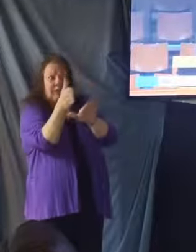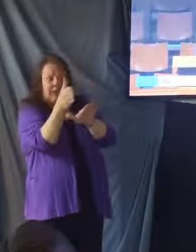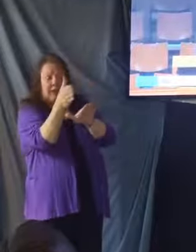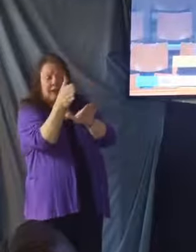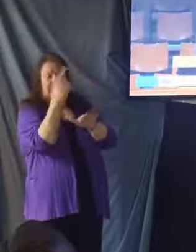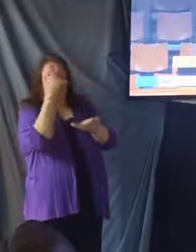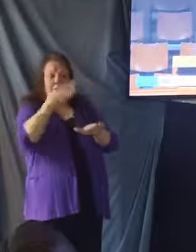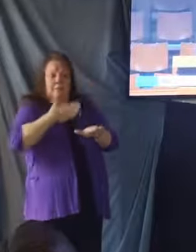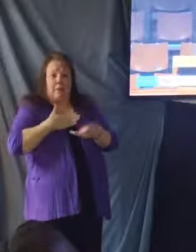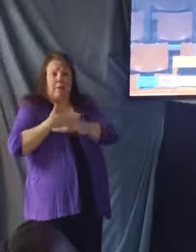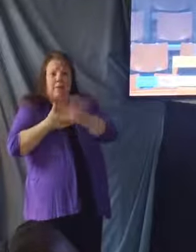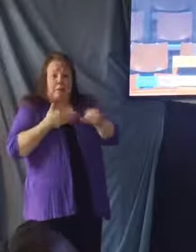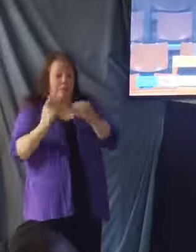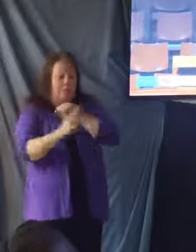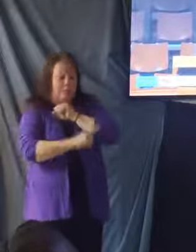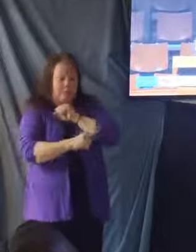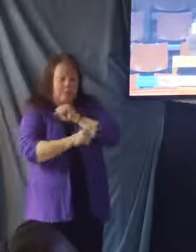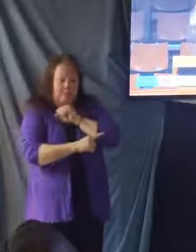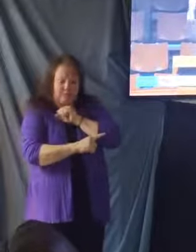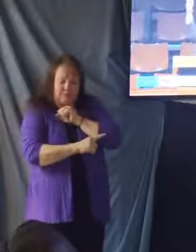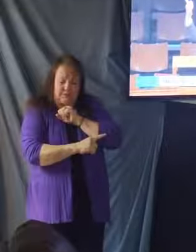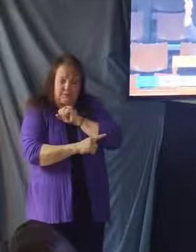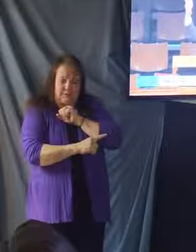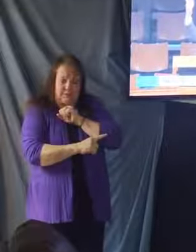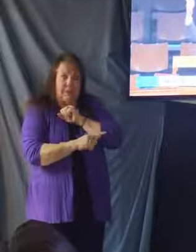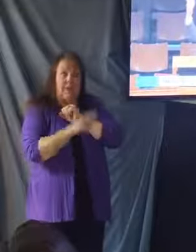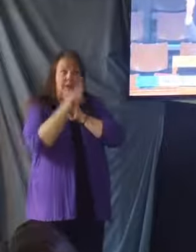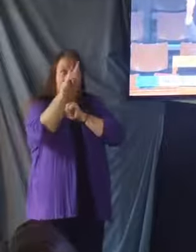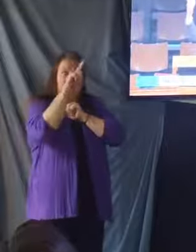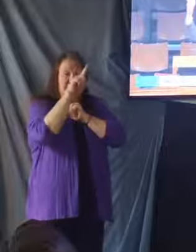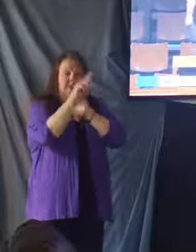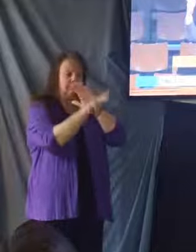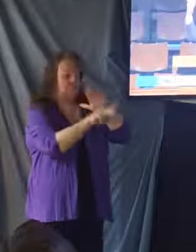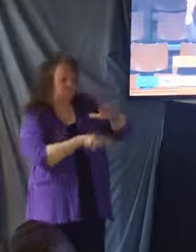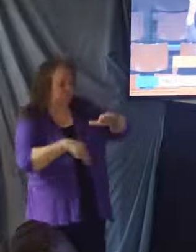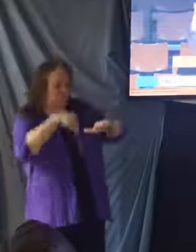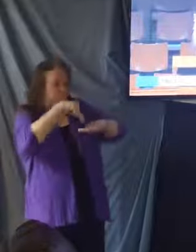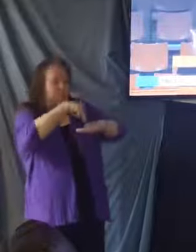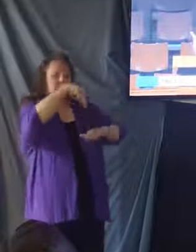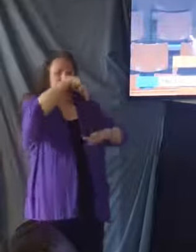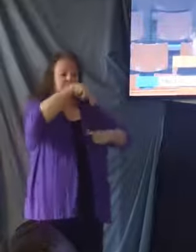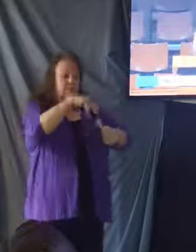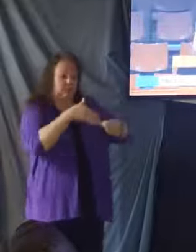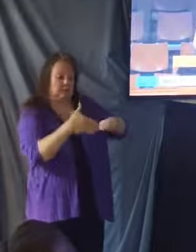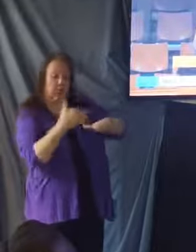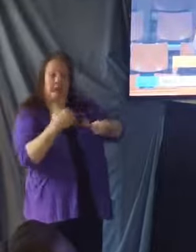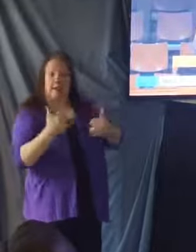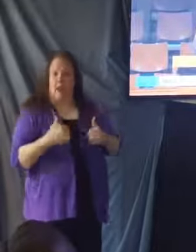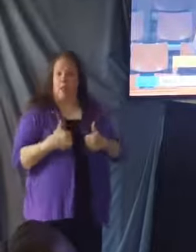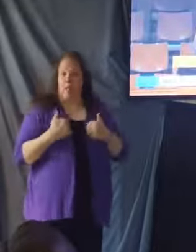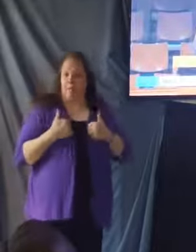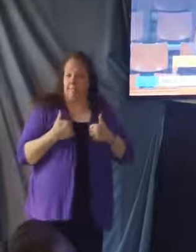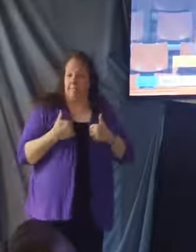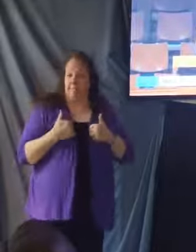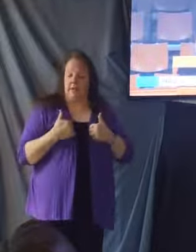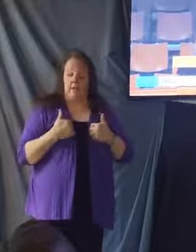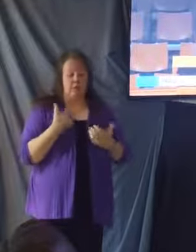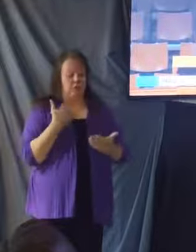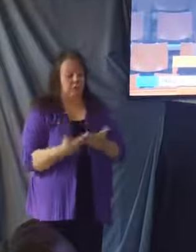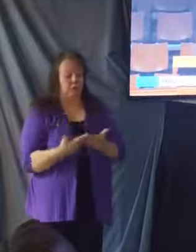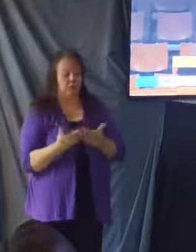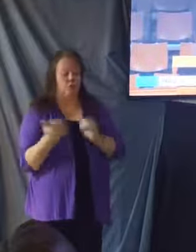death. He was raised from the dead as testimony of the fact that